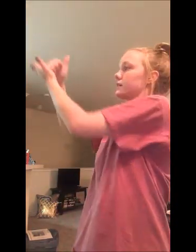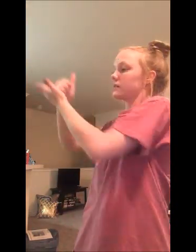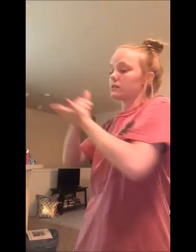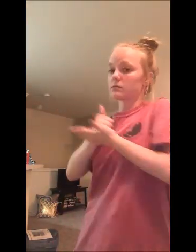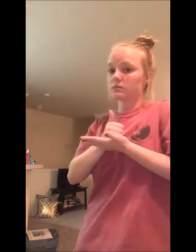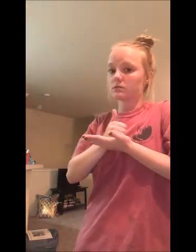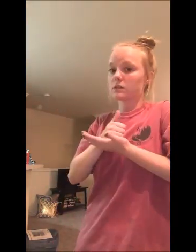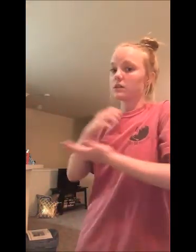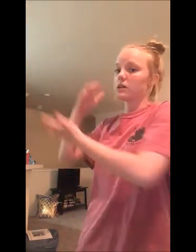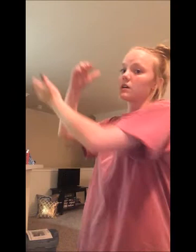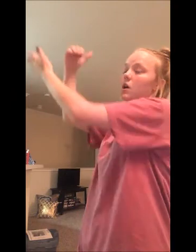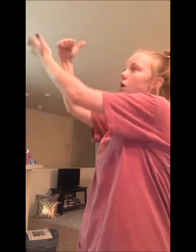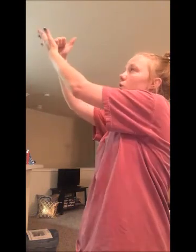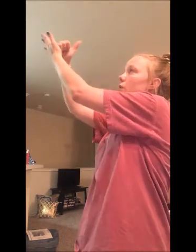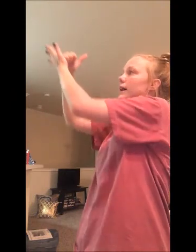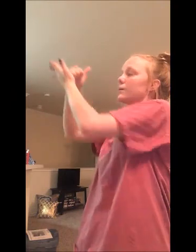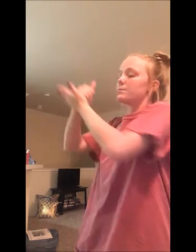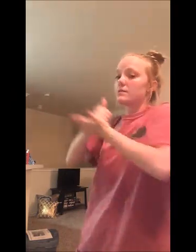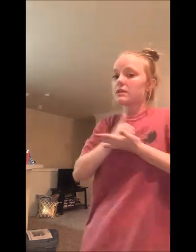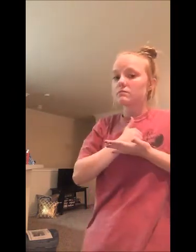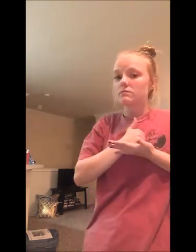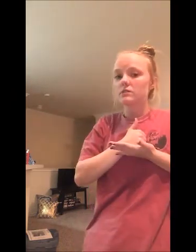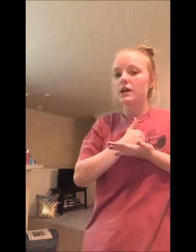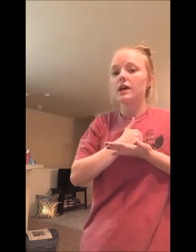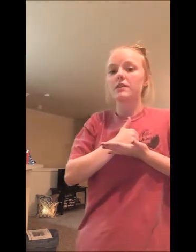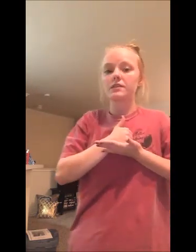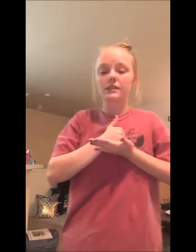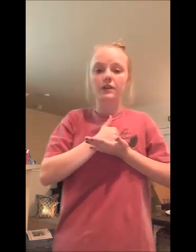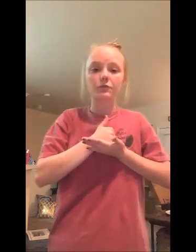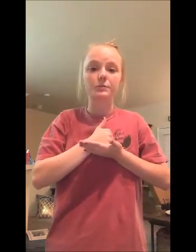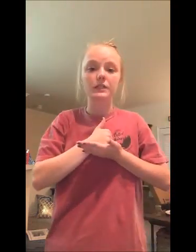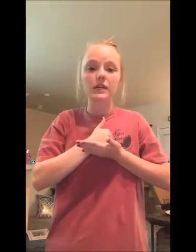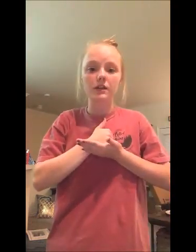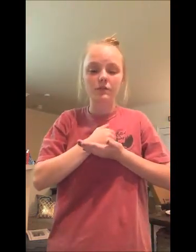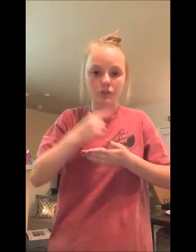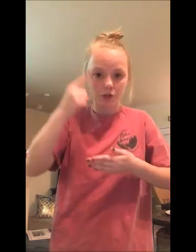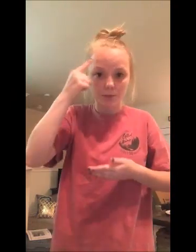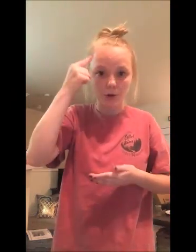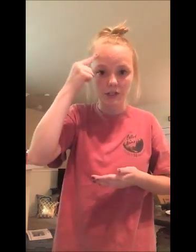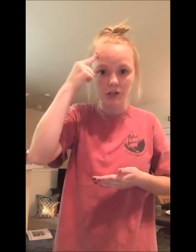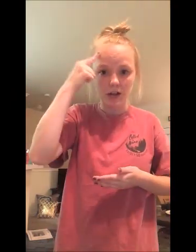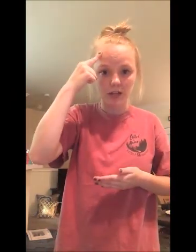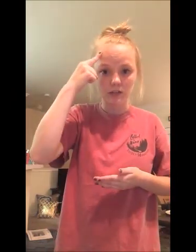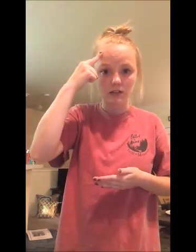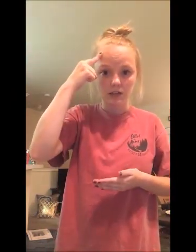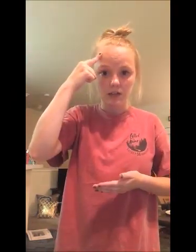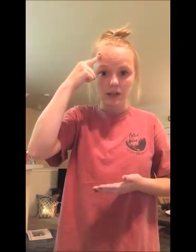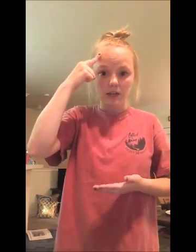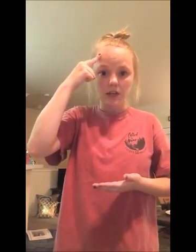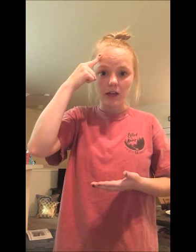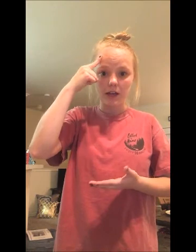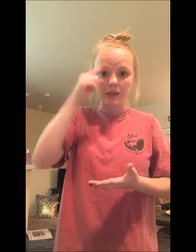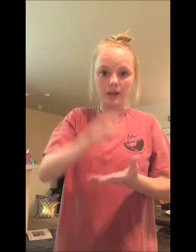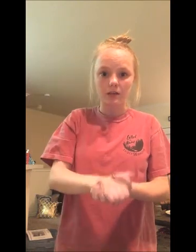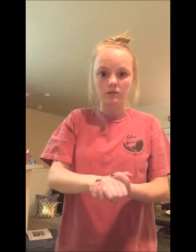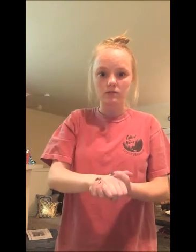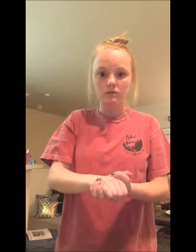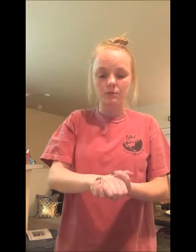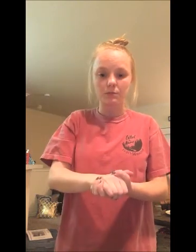this. Oh, help me. And then the sign for believe is you're going to point to your head and then bring